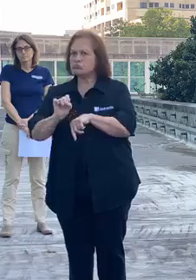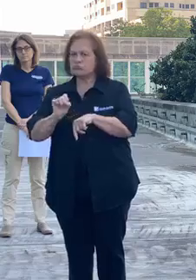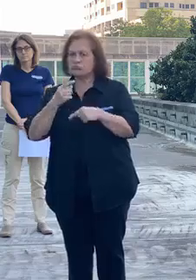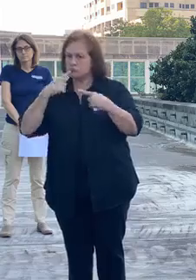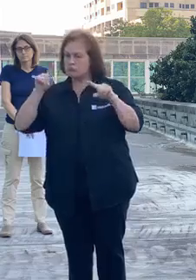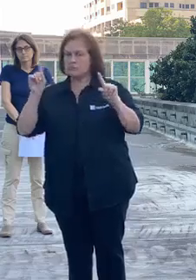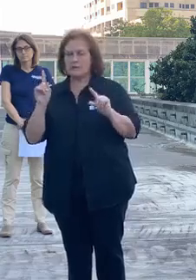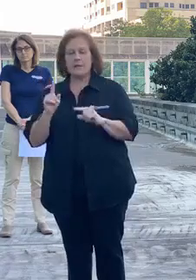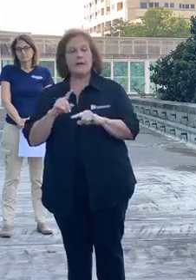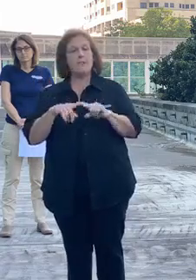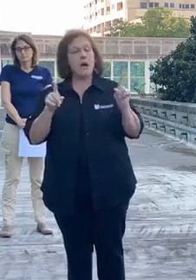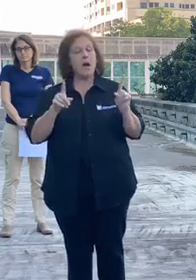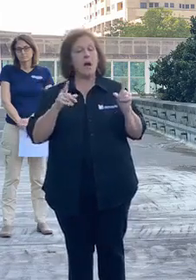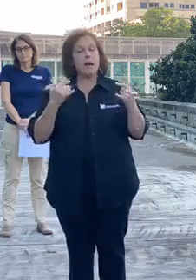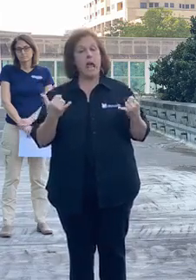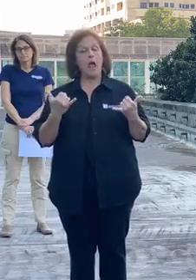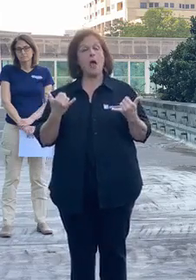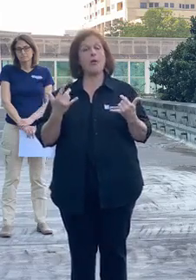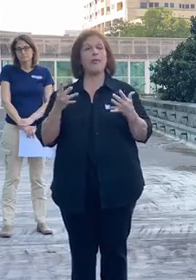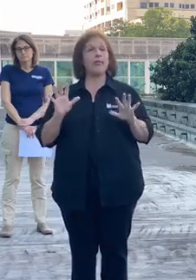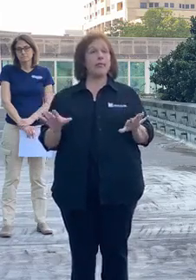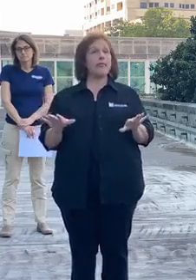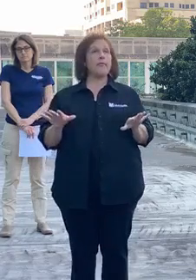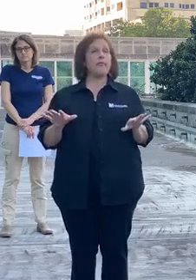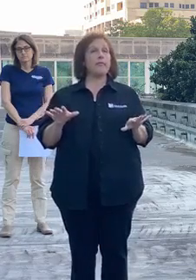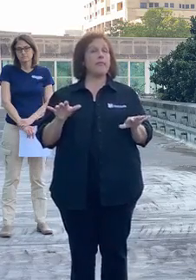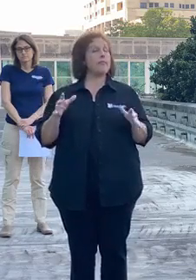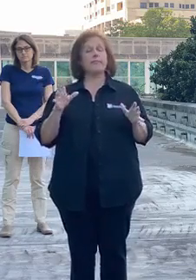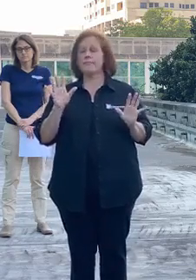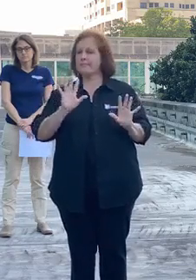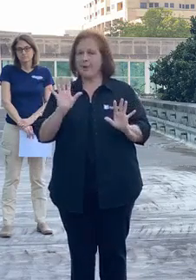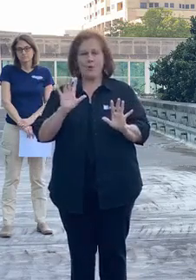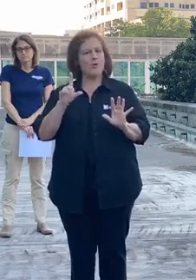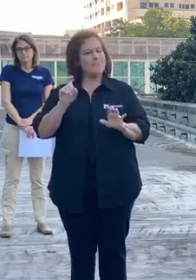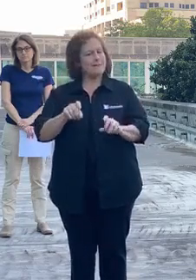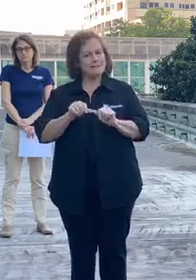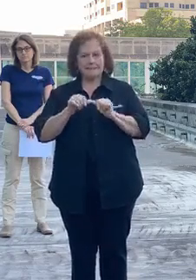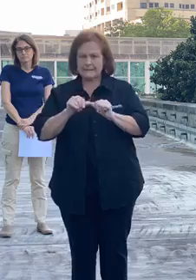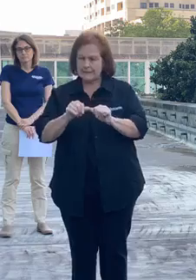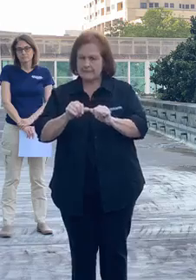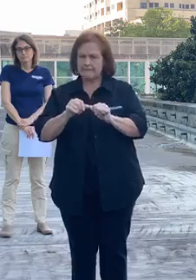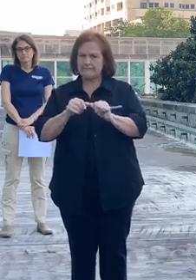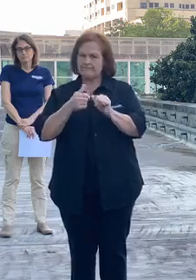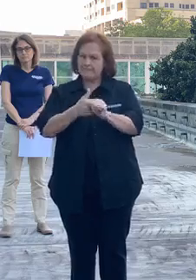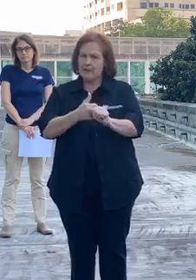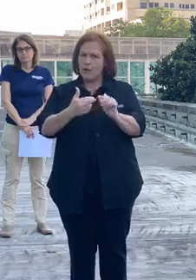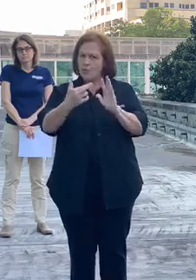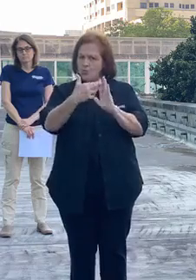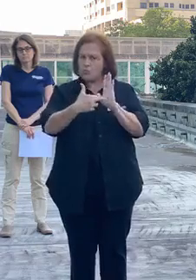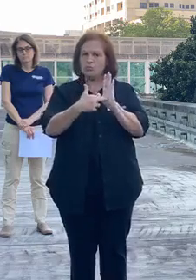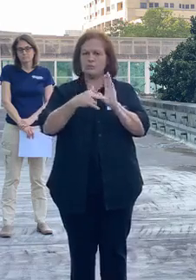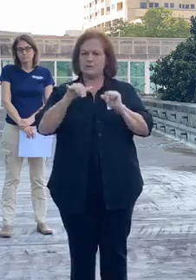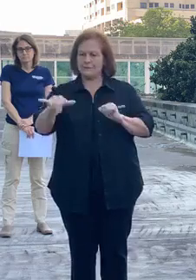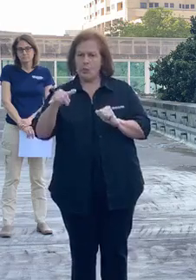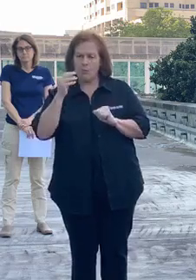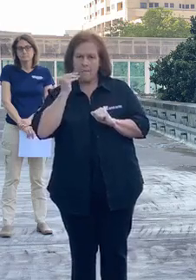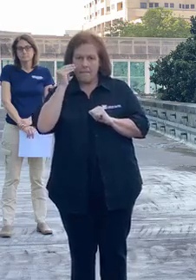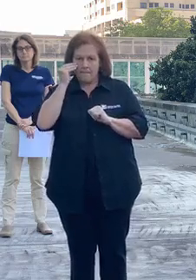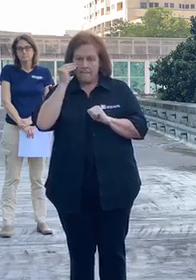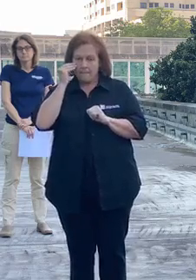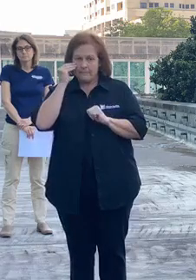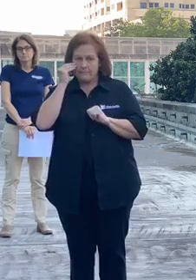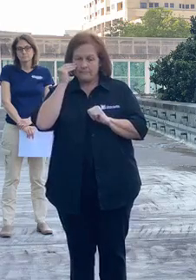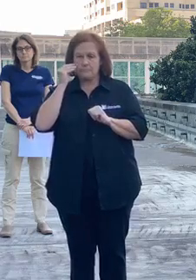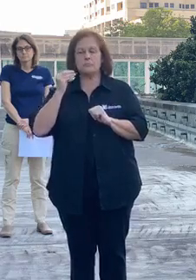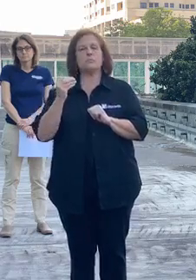not the time for us to let up. We need to continue to follow the stay-at-home mandate